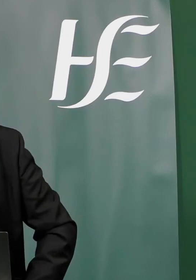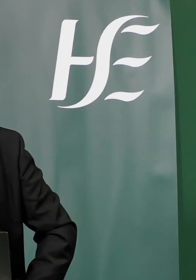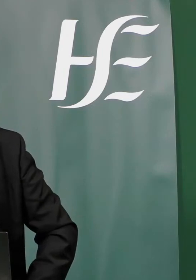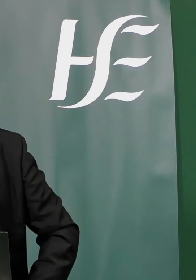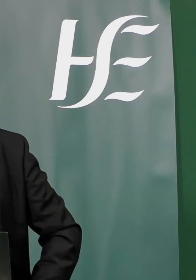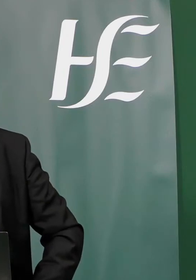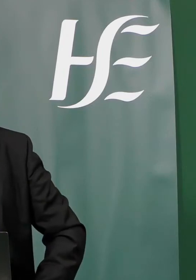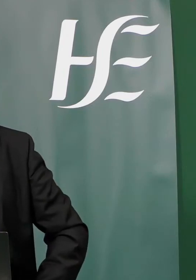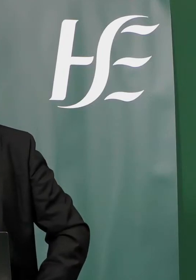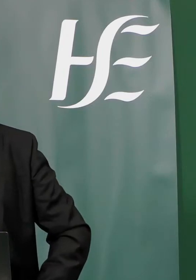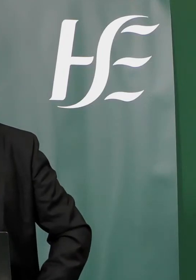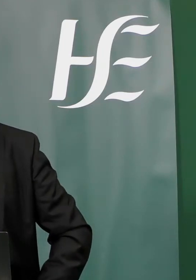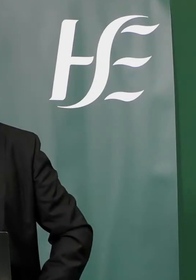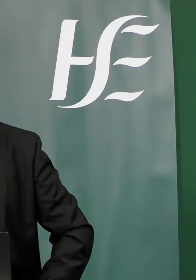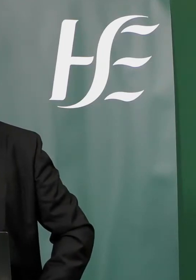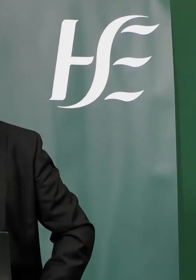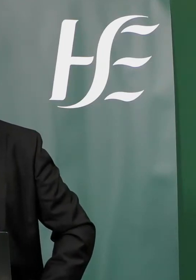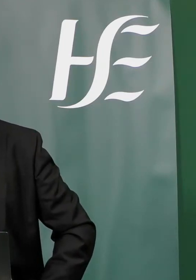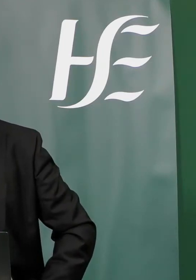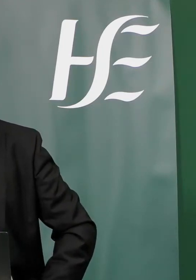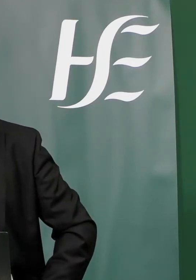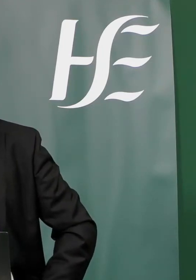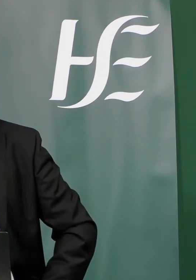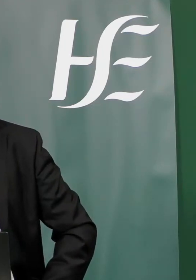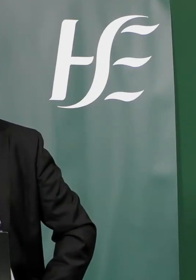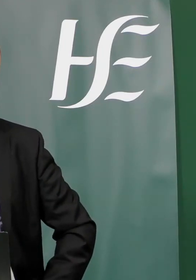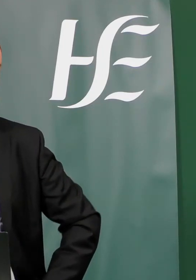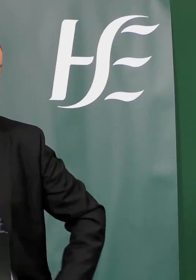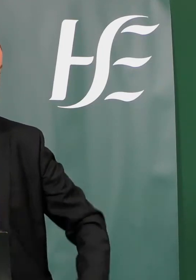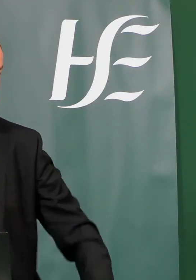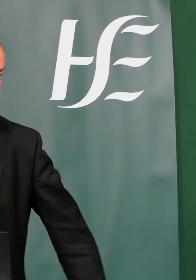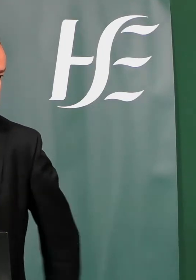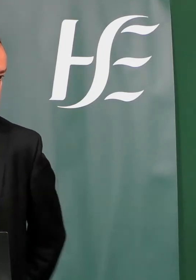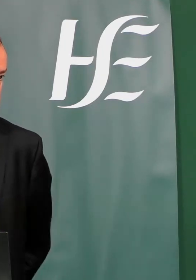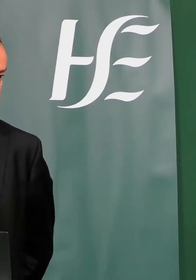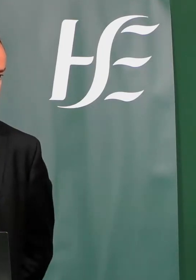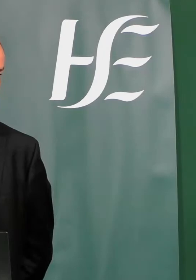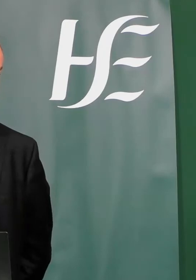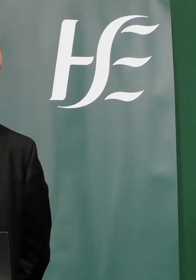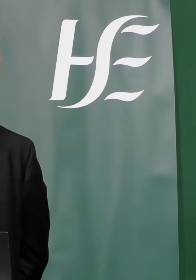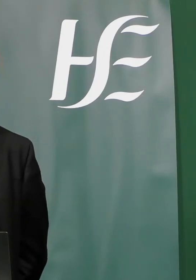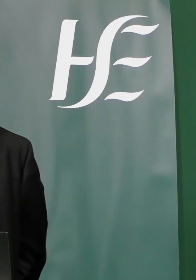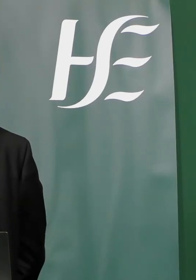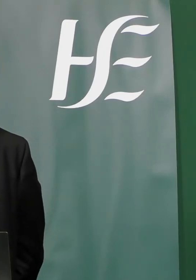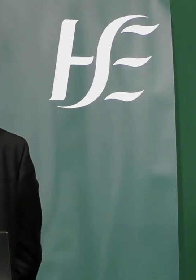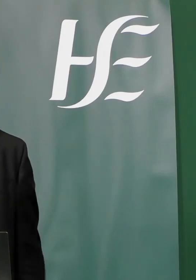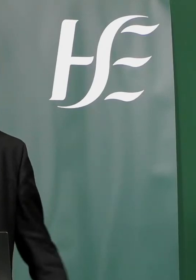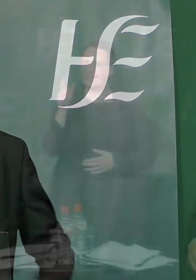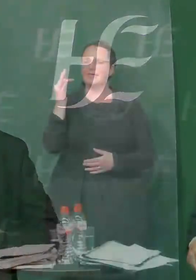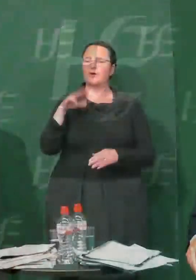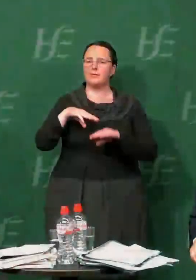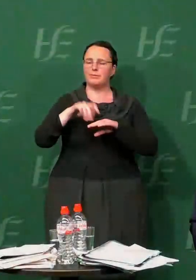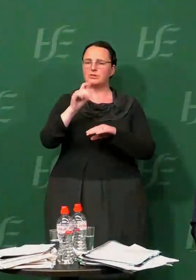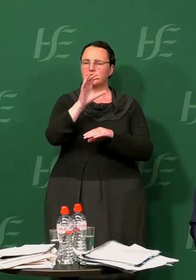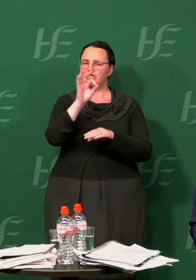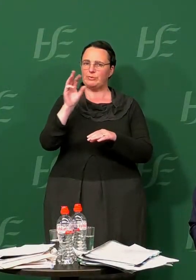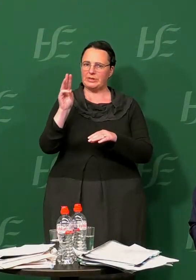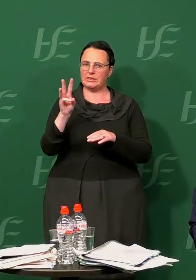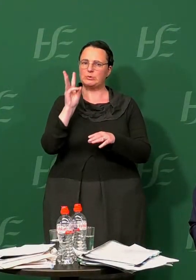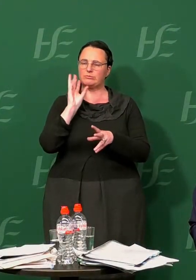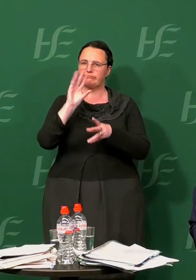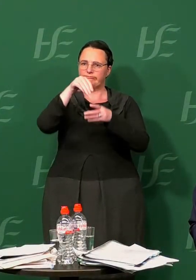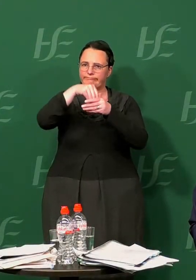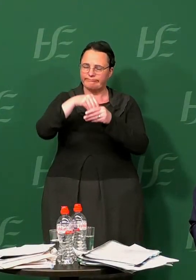Good afternoon, Fergal Barrows, RTE News. Maybe Paul Reid first on this one. If most GPs are going to be involved